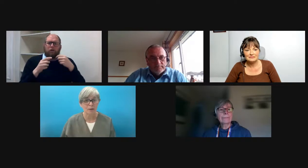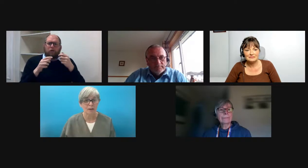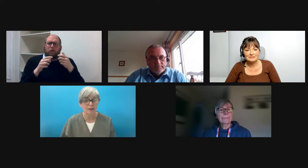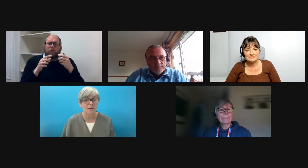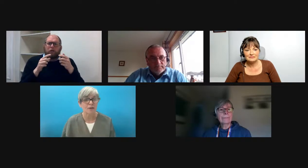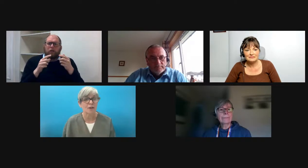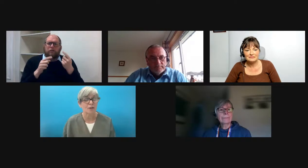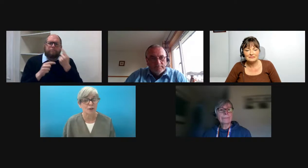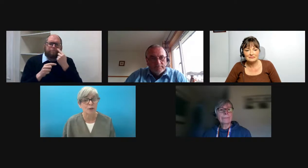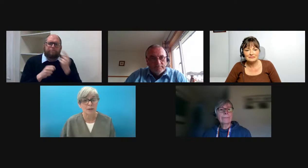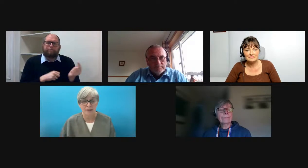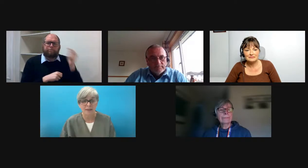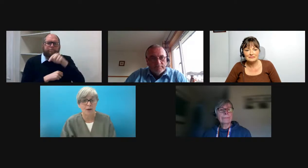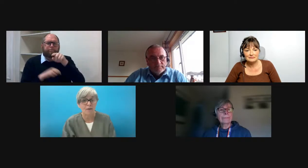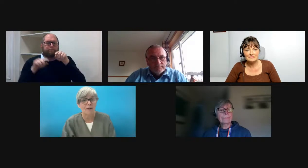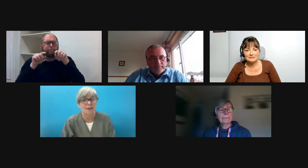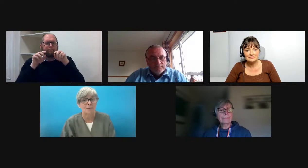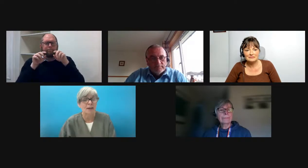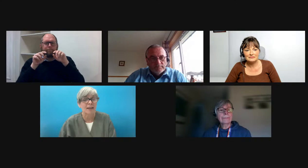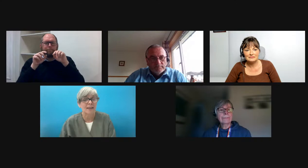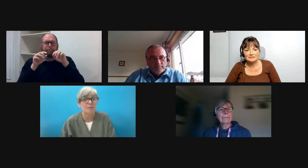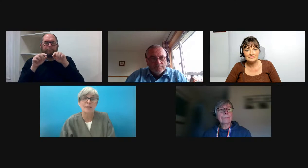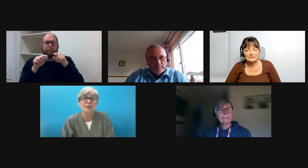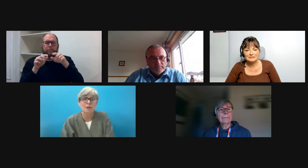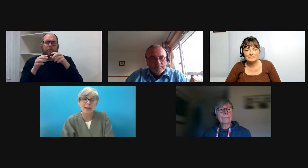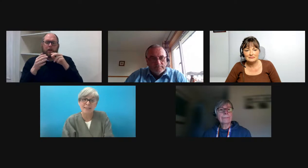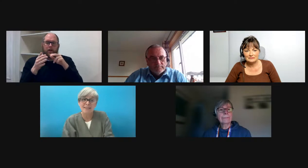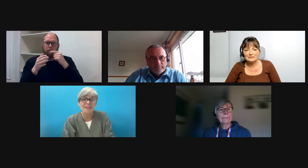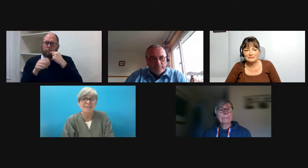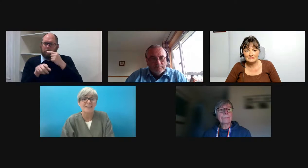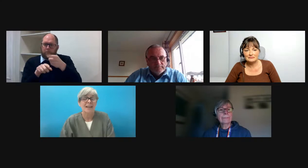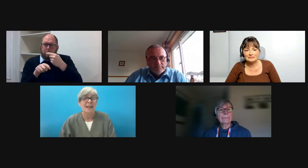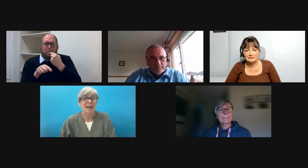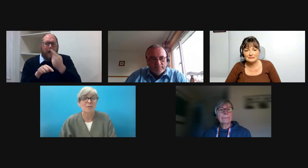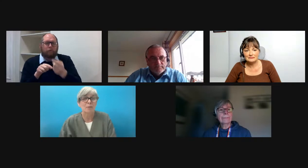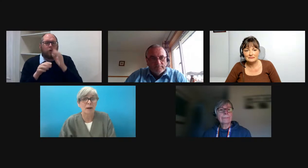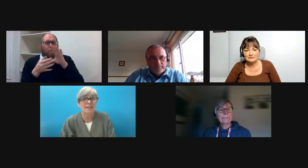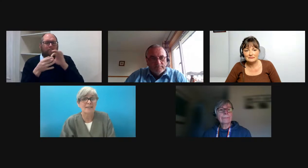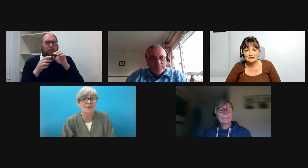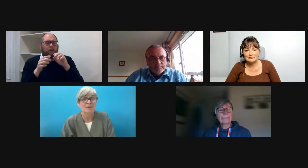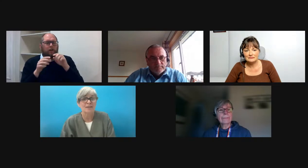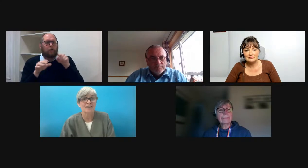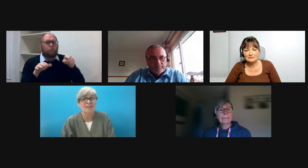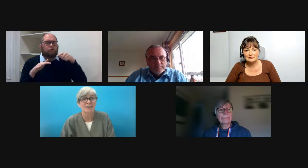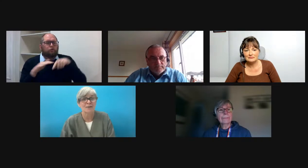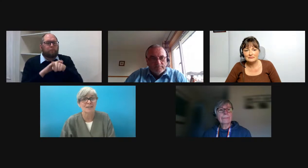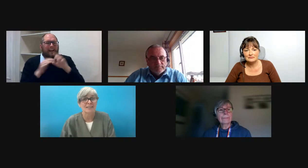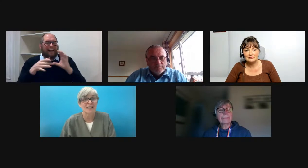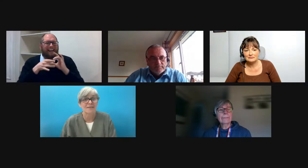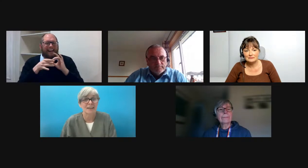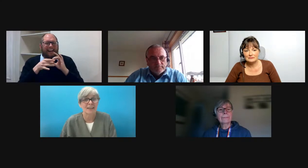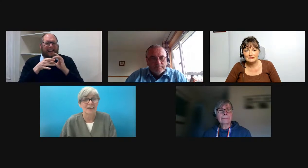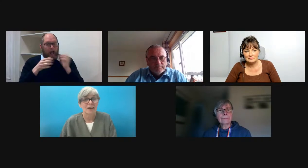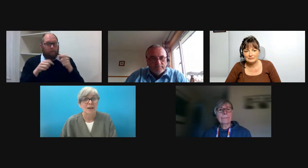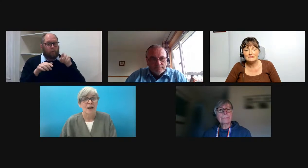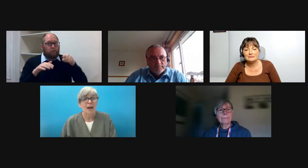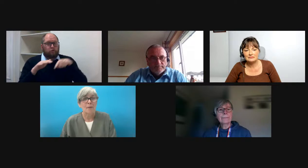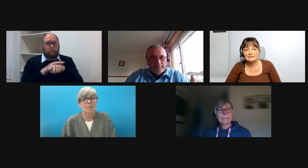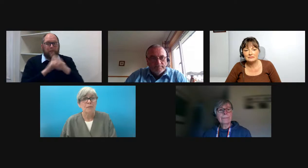a topic that concerns you, and you can't find them on that link, please do get in touch, and we'll pass those suggestions over to